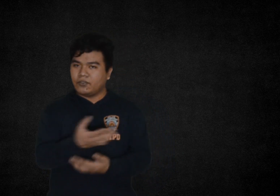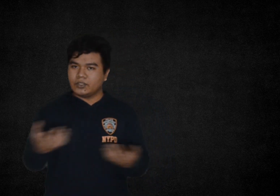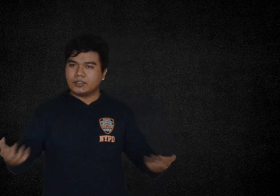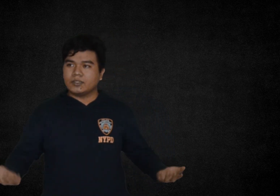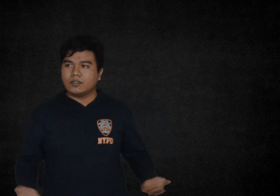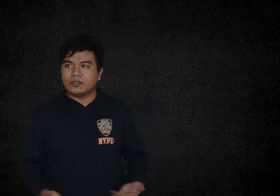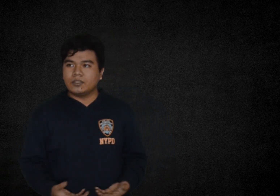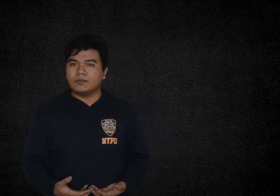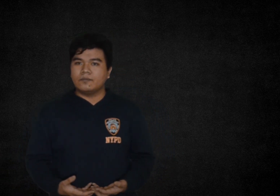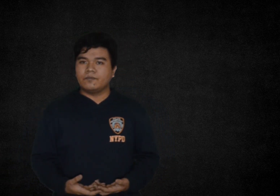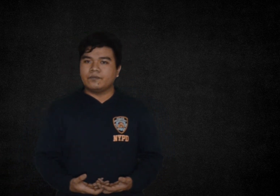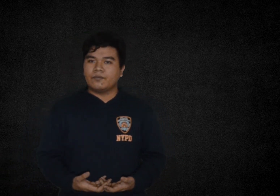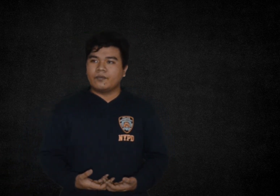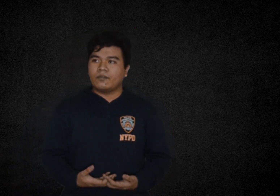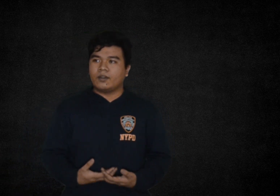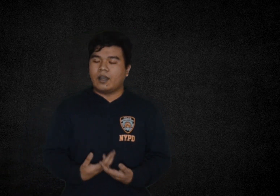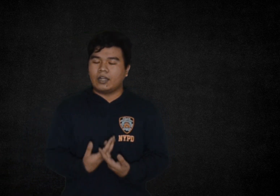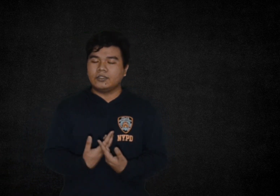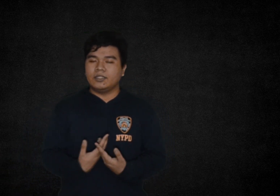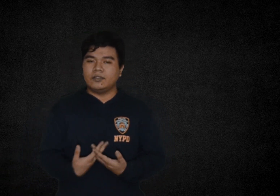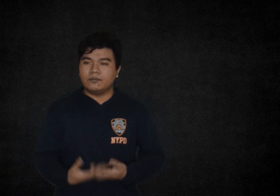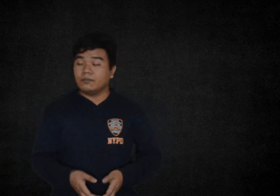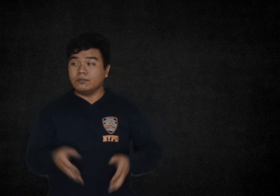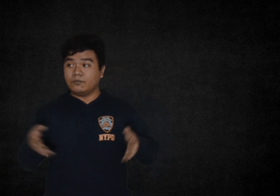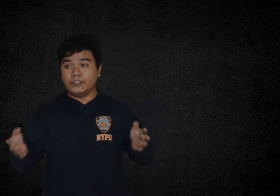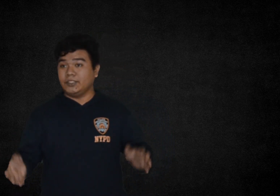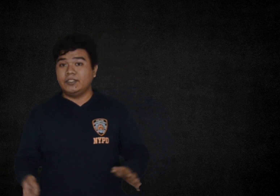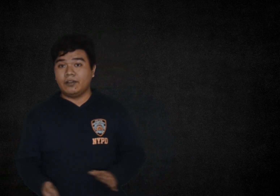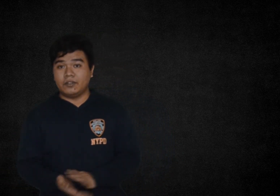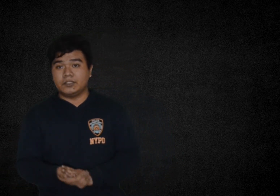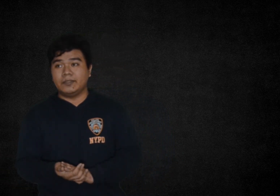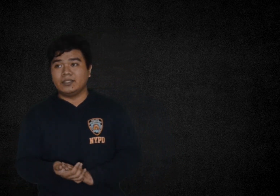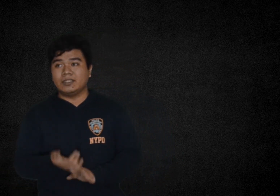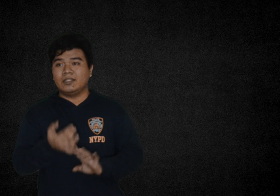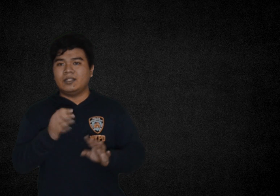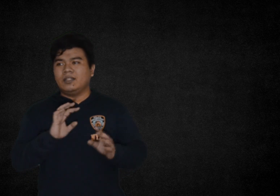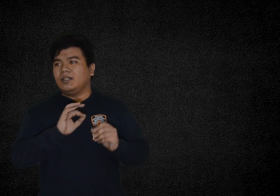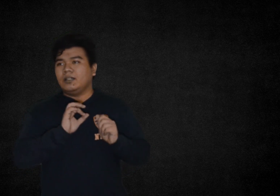endeavors, or actually future endeavors, because